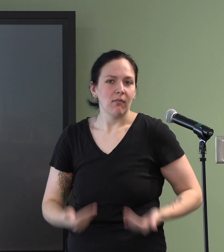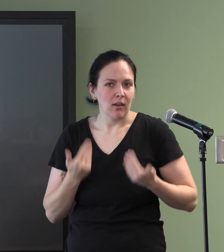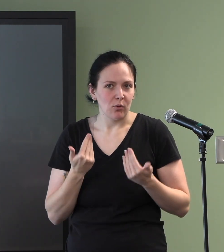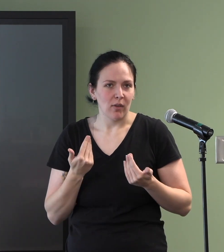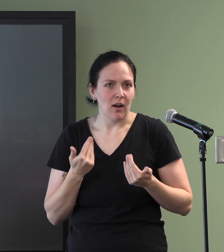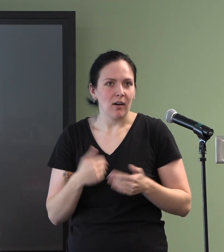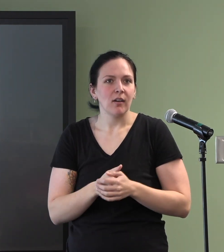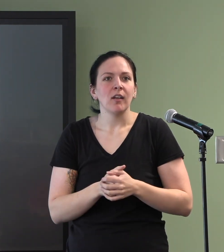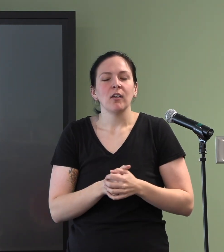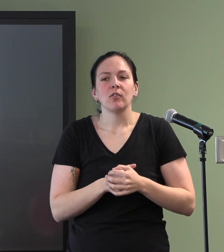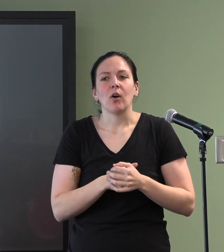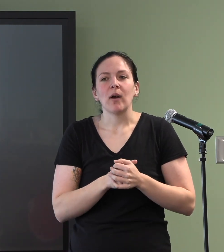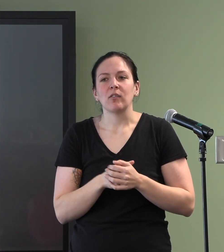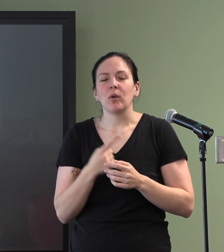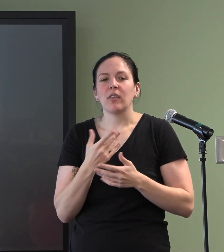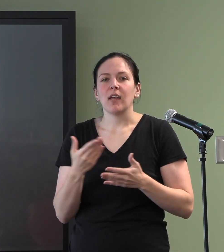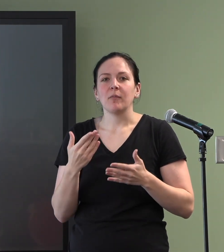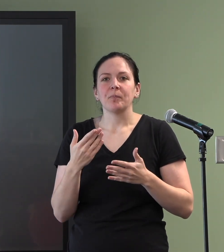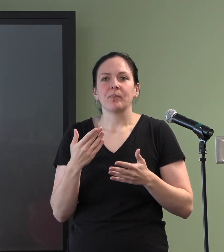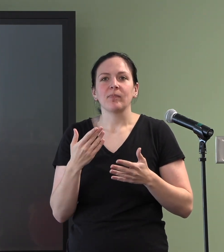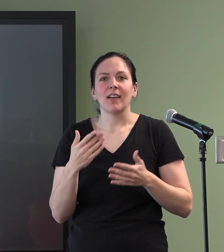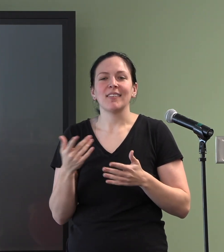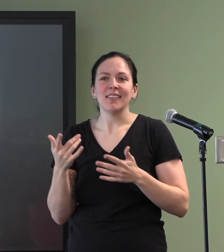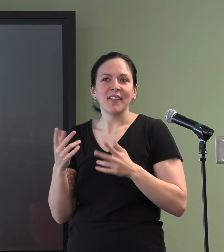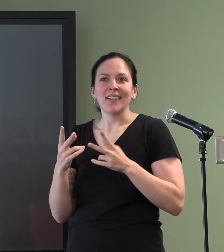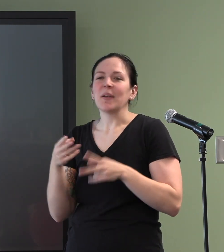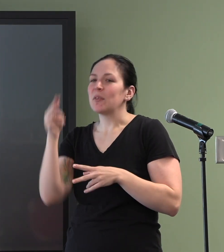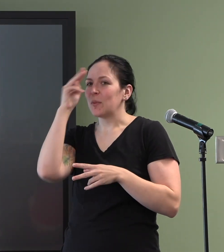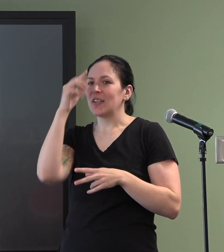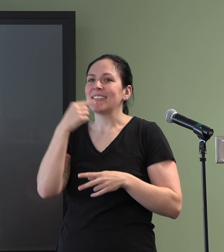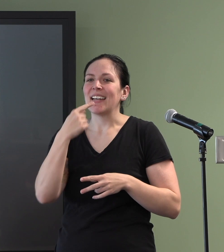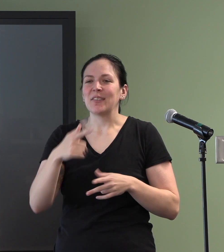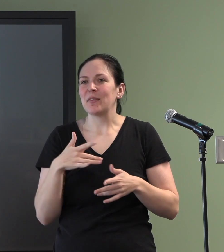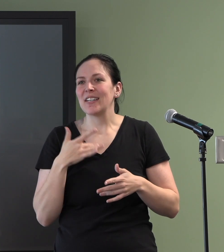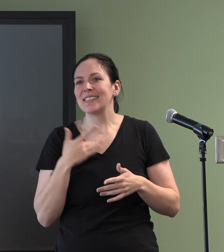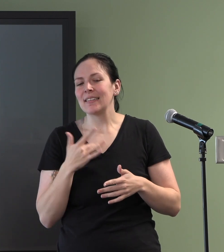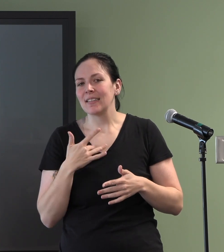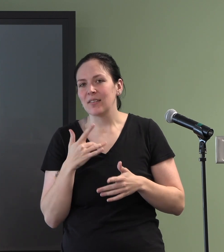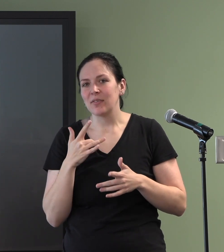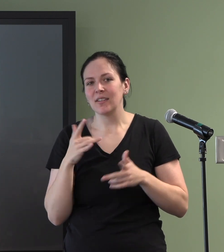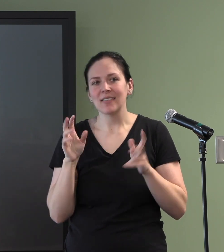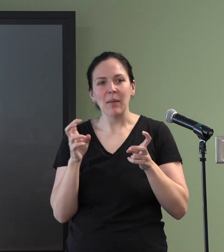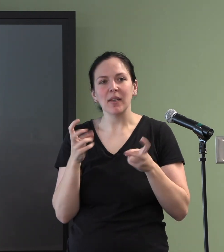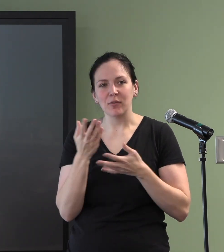as who they are. So it's one thing, it's like Miss Murray said, it's a very sensitive topic for